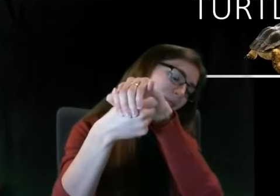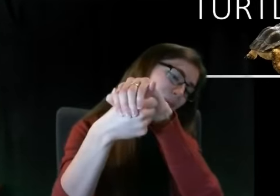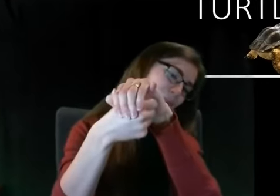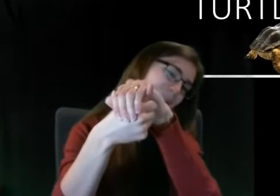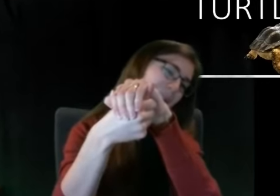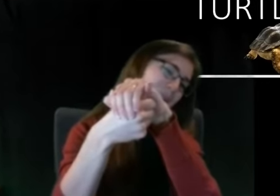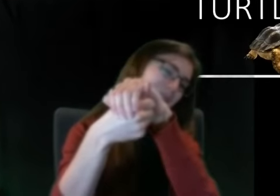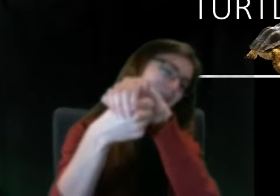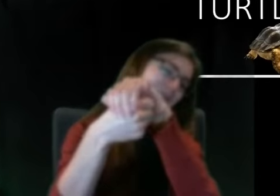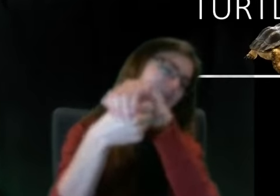Turtle.